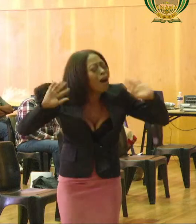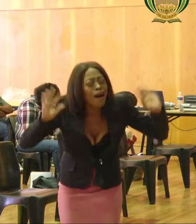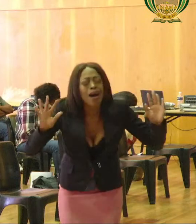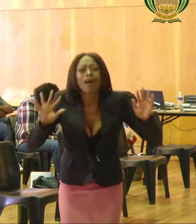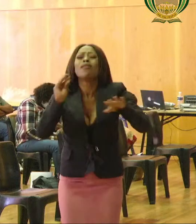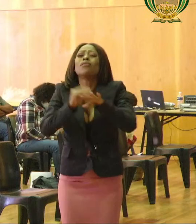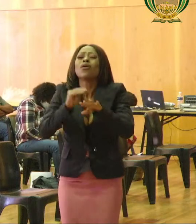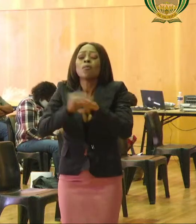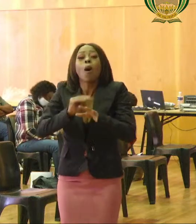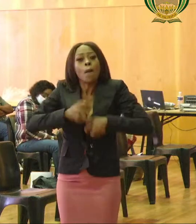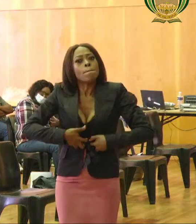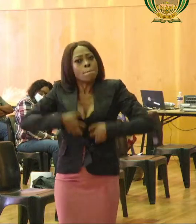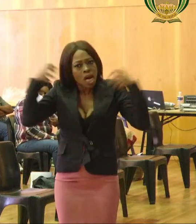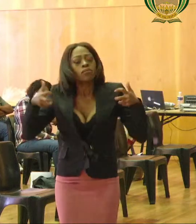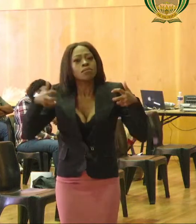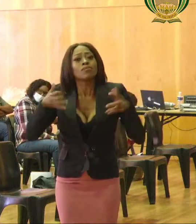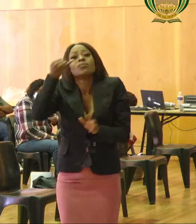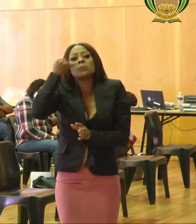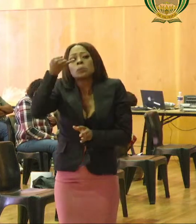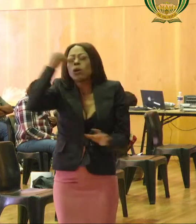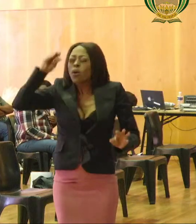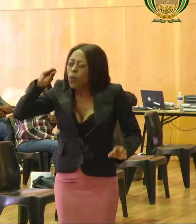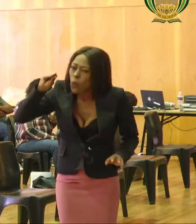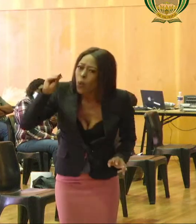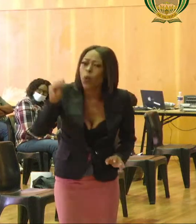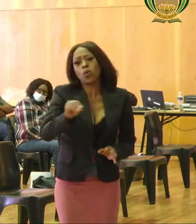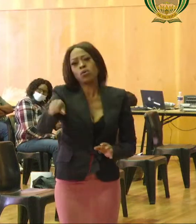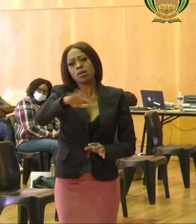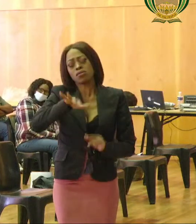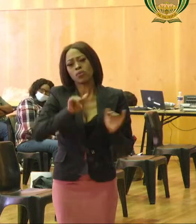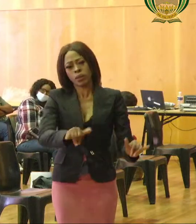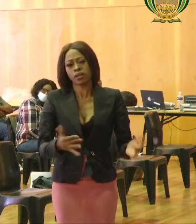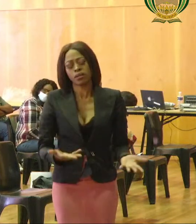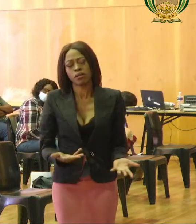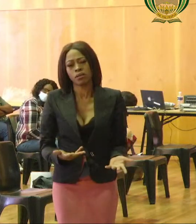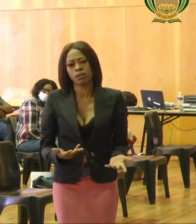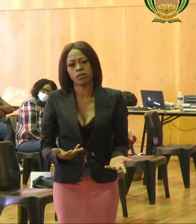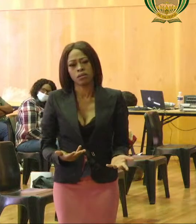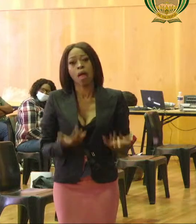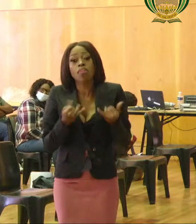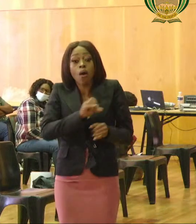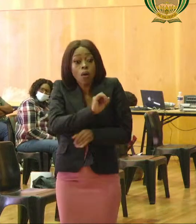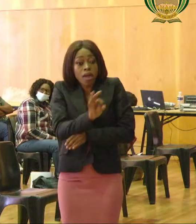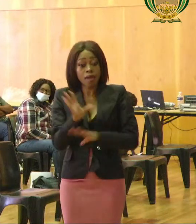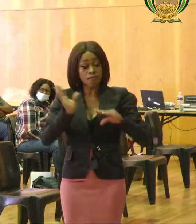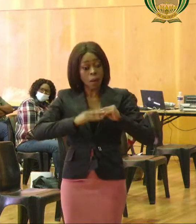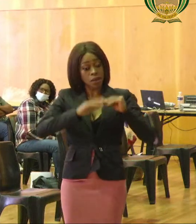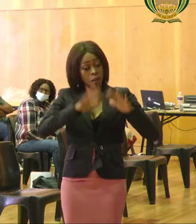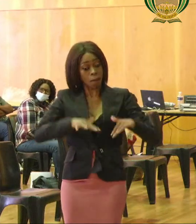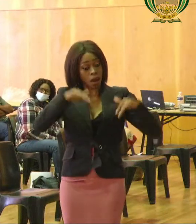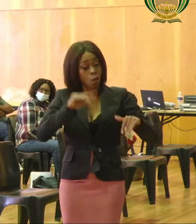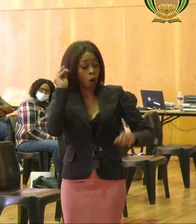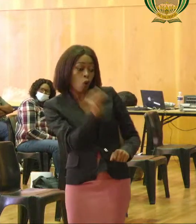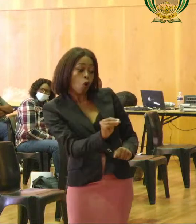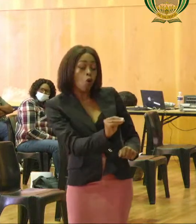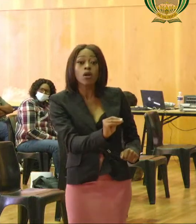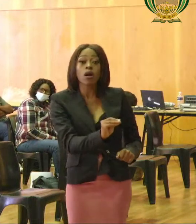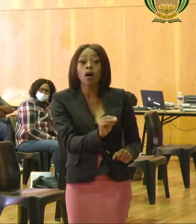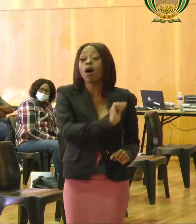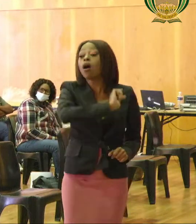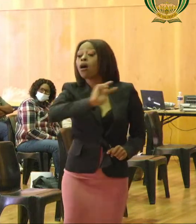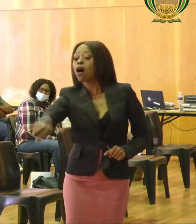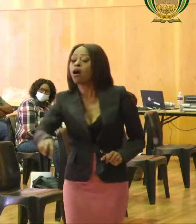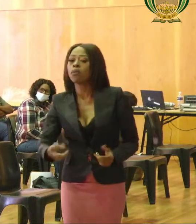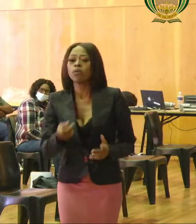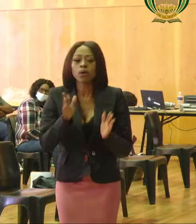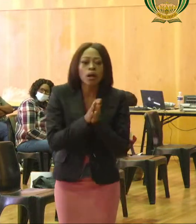yintoni? Yi-anger ye-drugs ekhoyo kii-areas sihlala kuzo. Ukuba bekho amalungu kuyasepalamente ebekhona